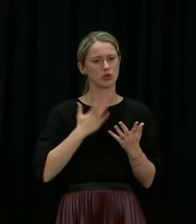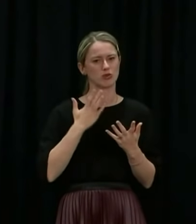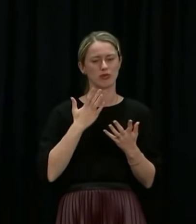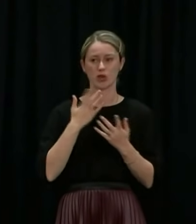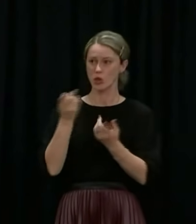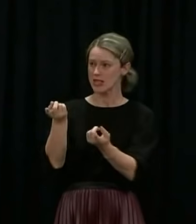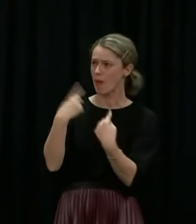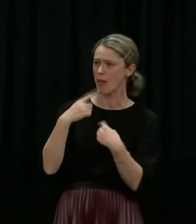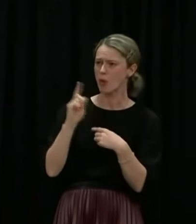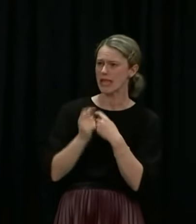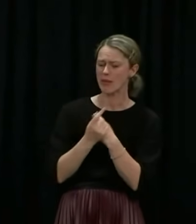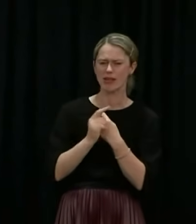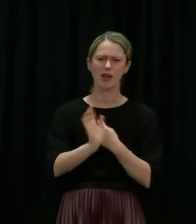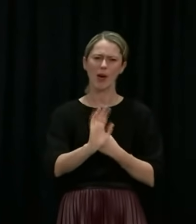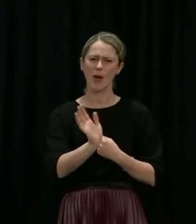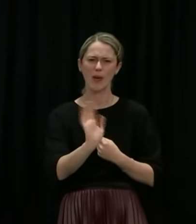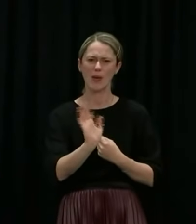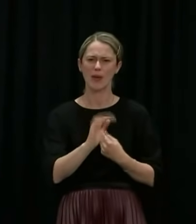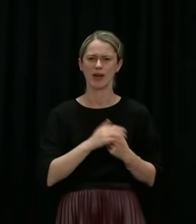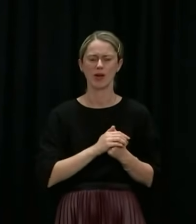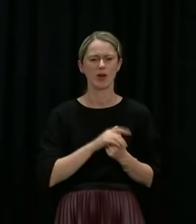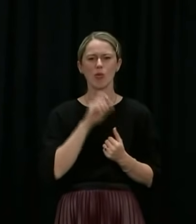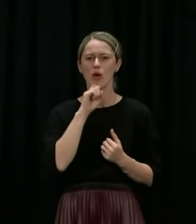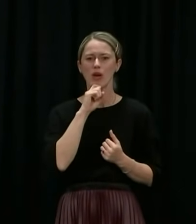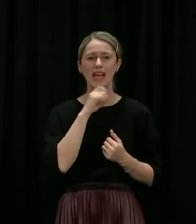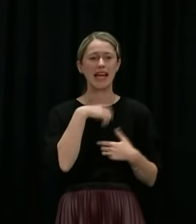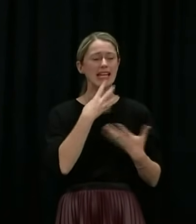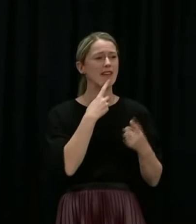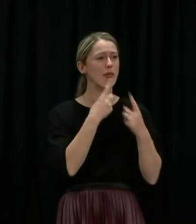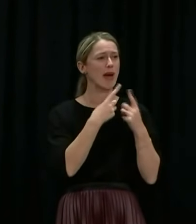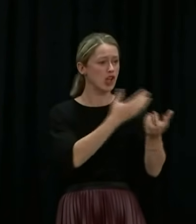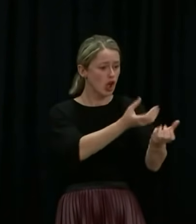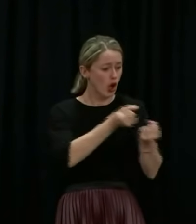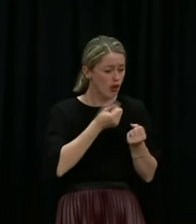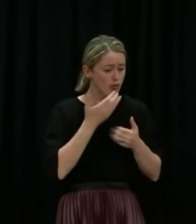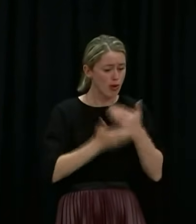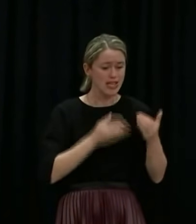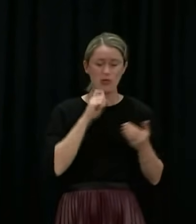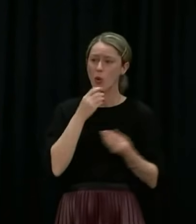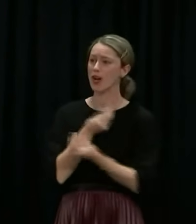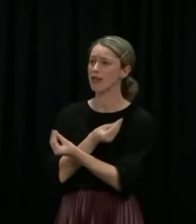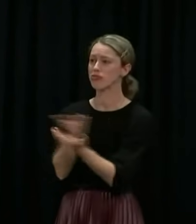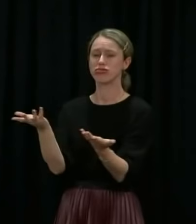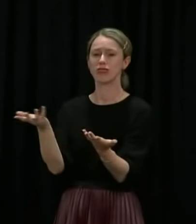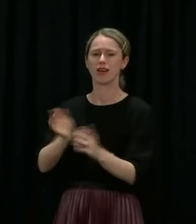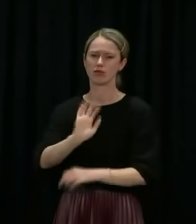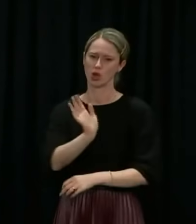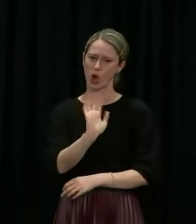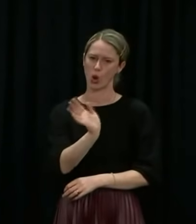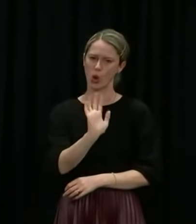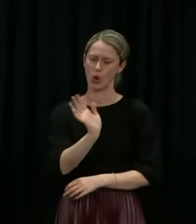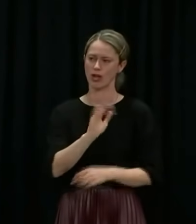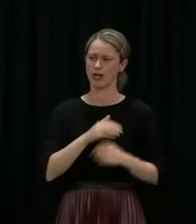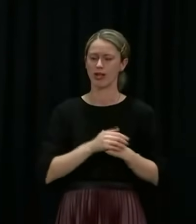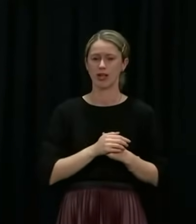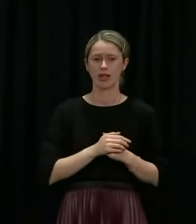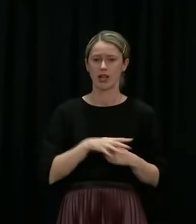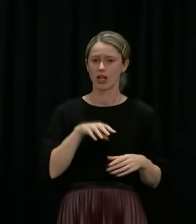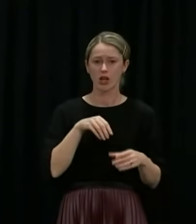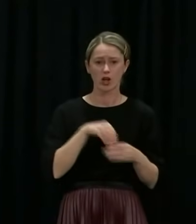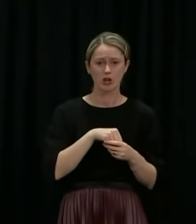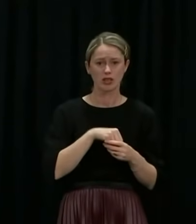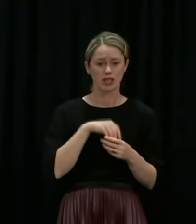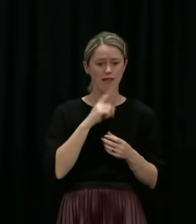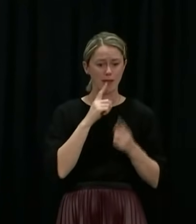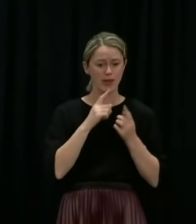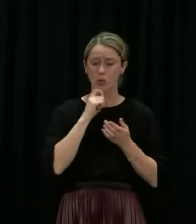reiterate, that we won't use any information obtained through this process for those purposes. And that includes, we